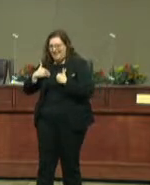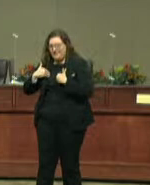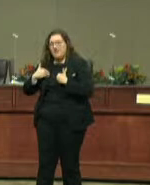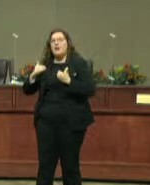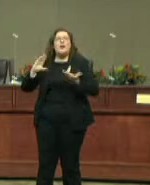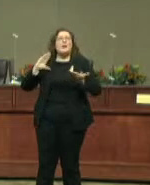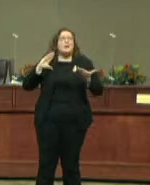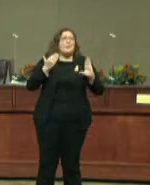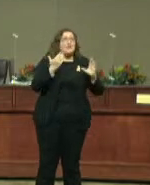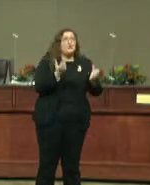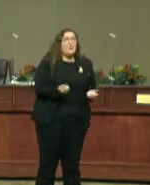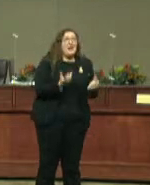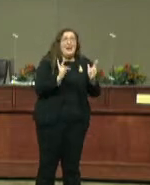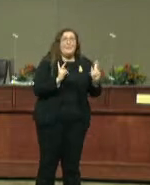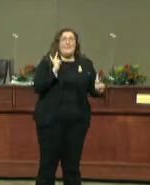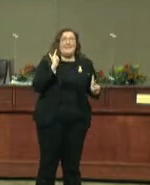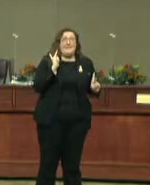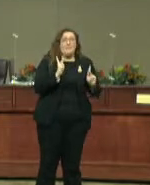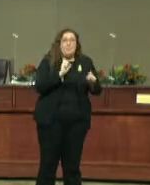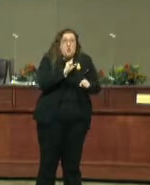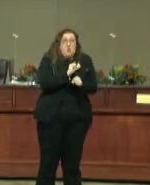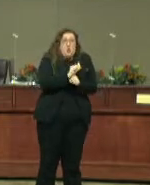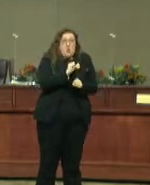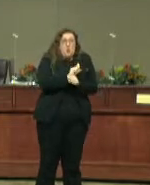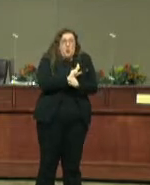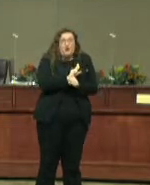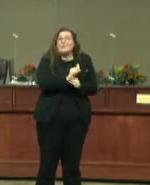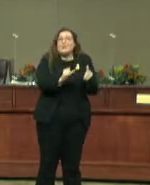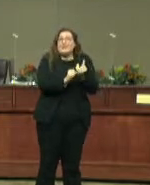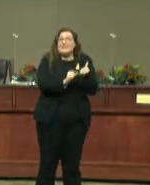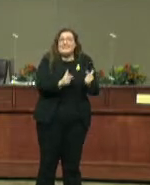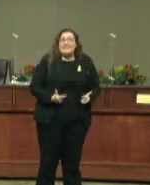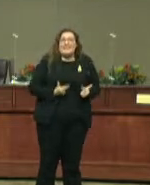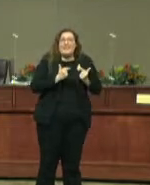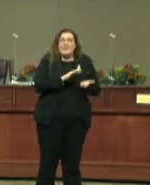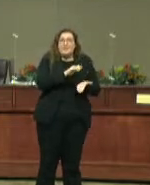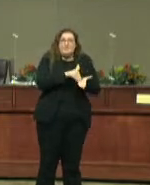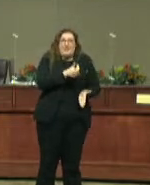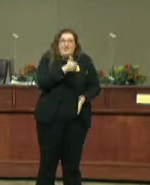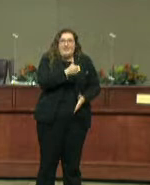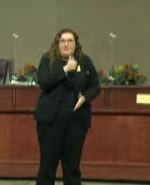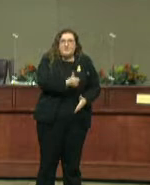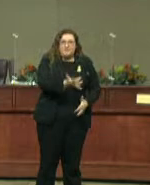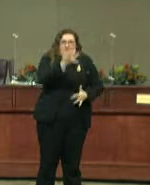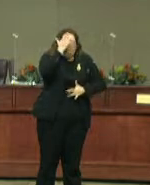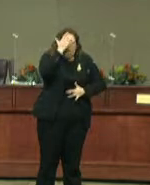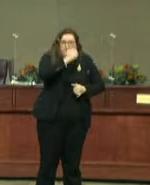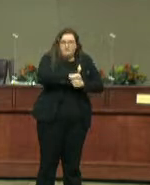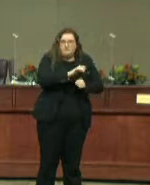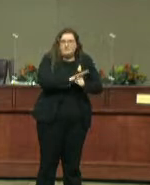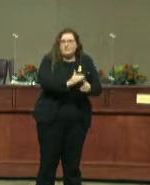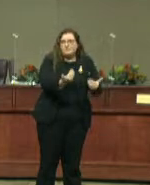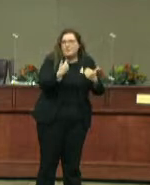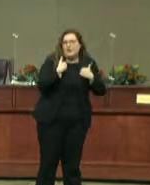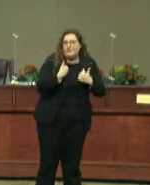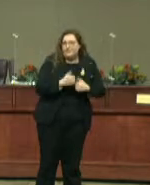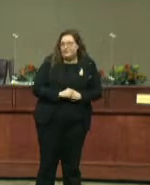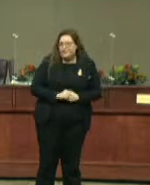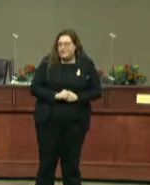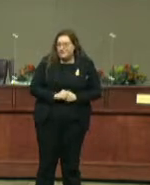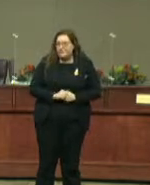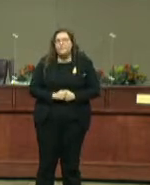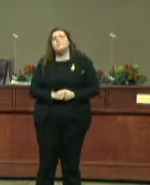of employees of those same facilities with COVID-19 diagnosis.